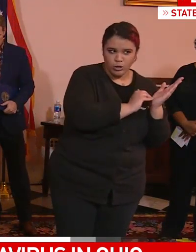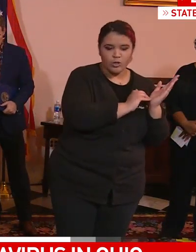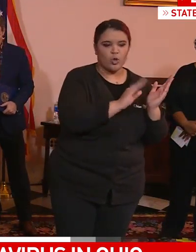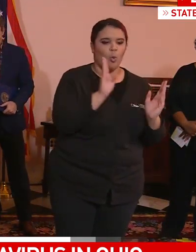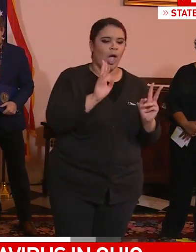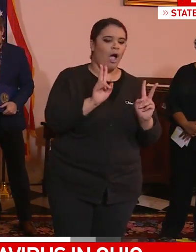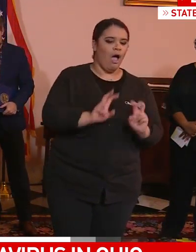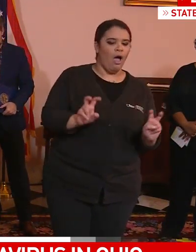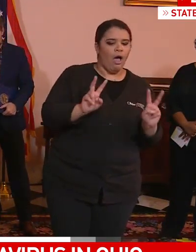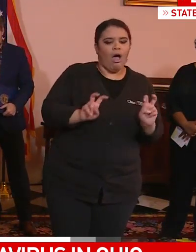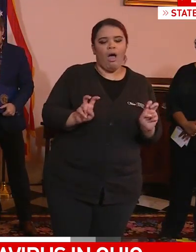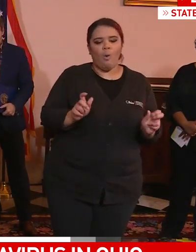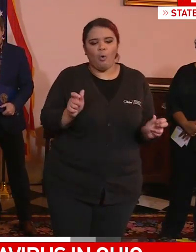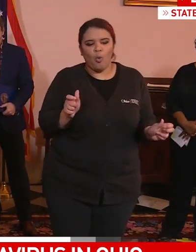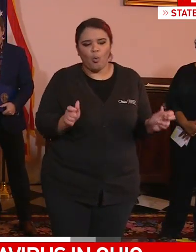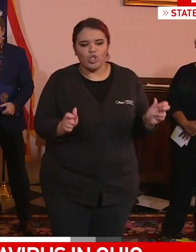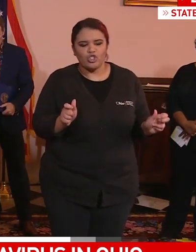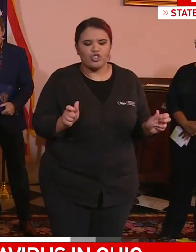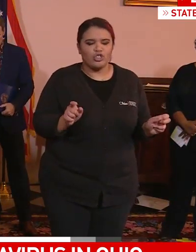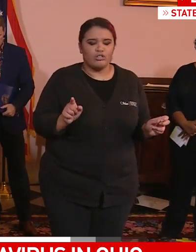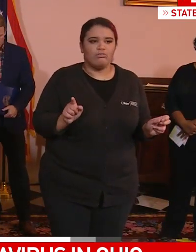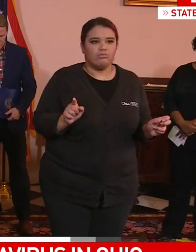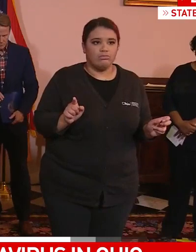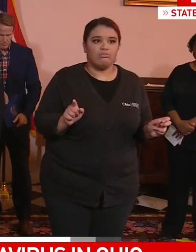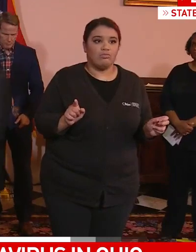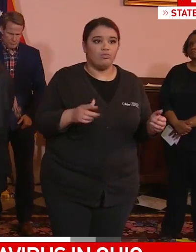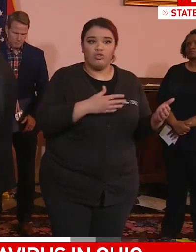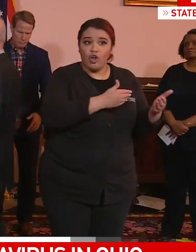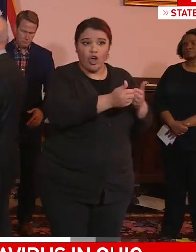proceed, despite the fact that we have these guidelines.